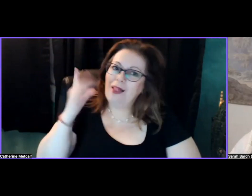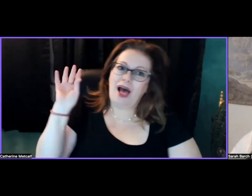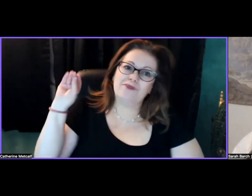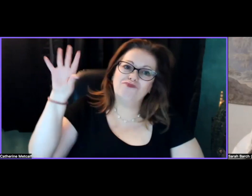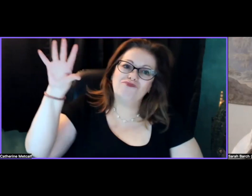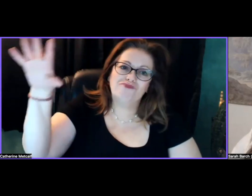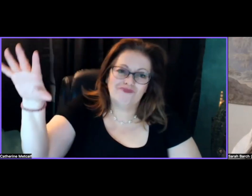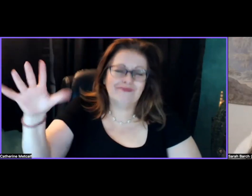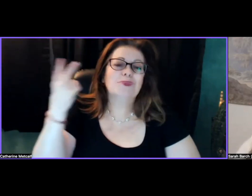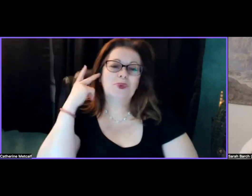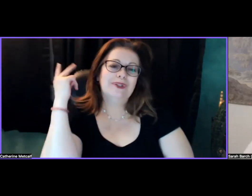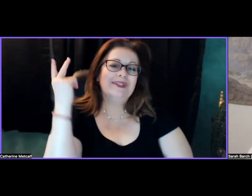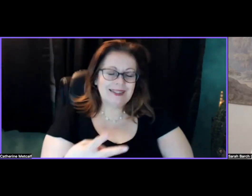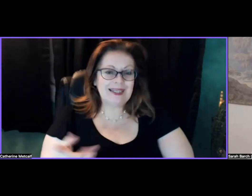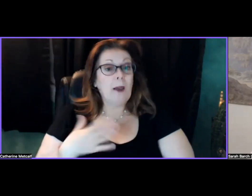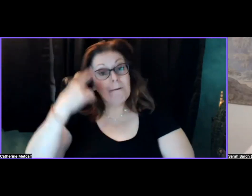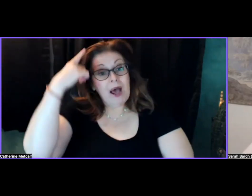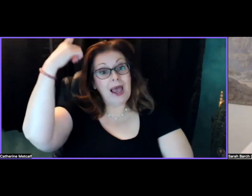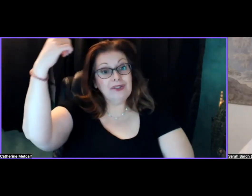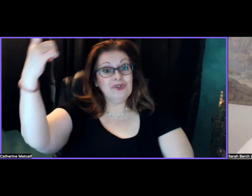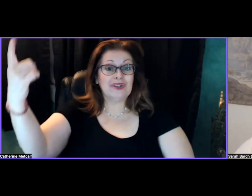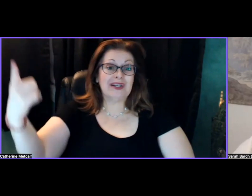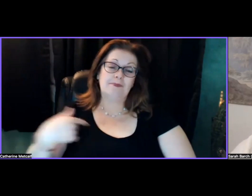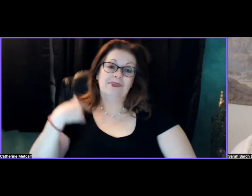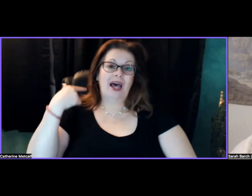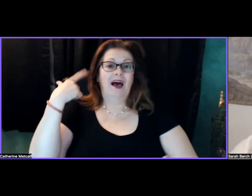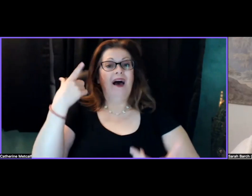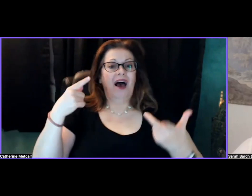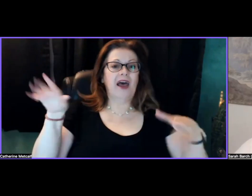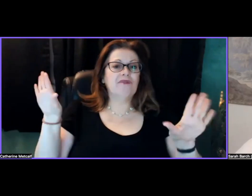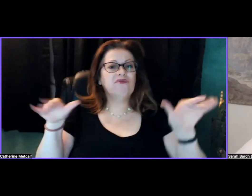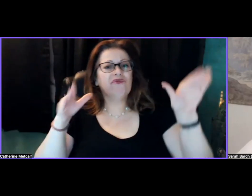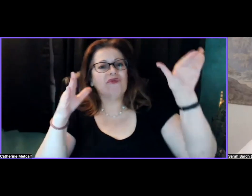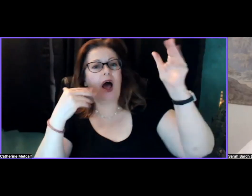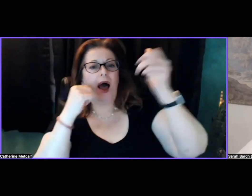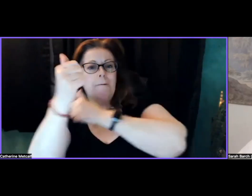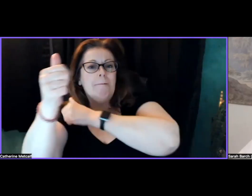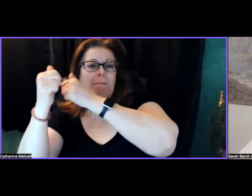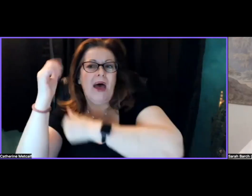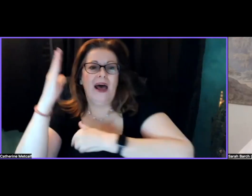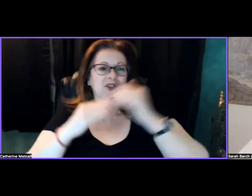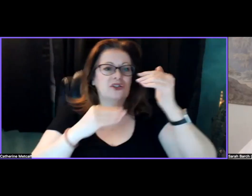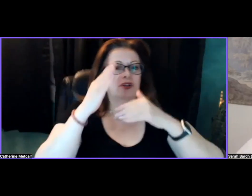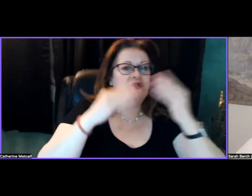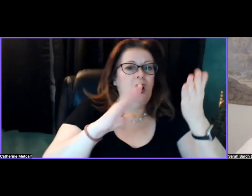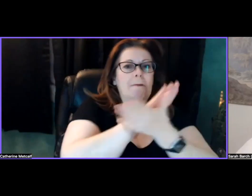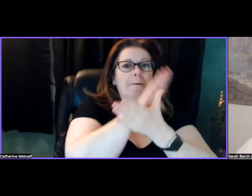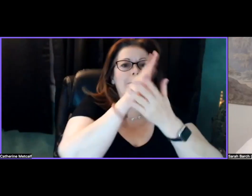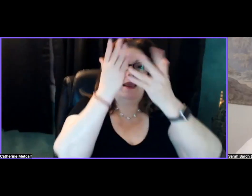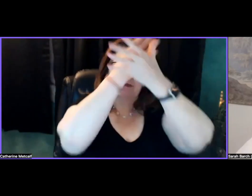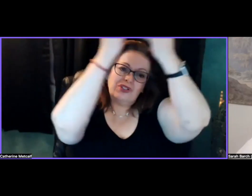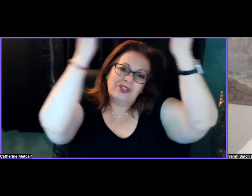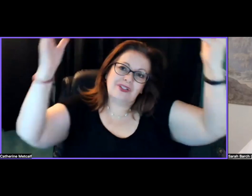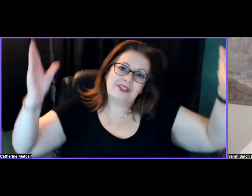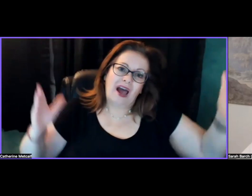In my dreams, I fly past construction paper sky and rows of houses all made of felt.